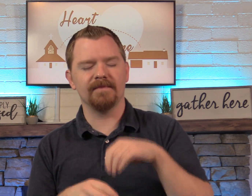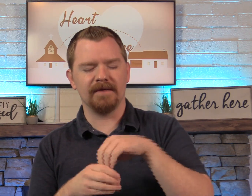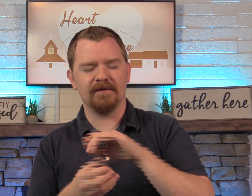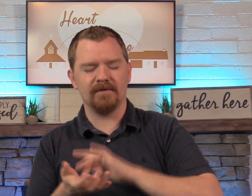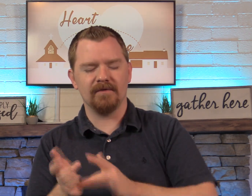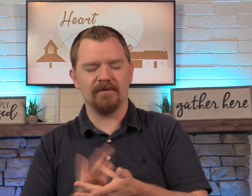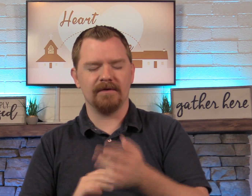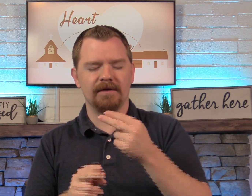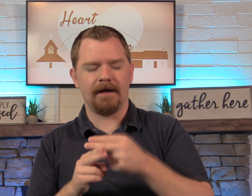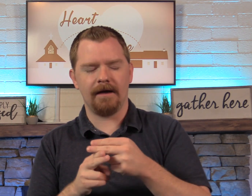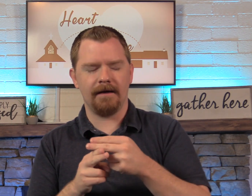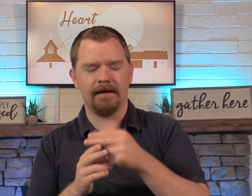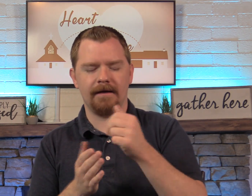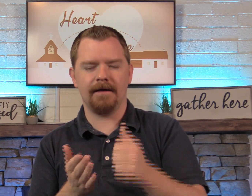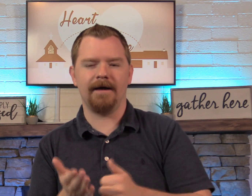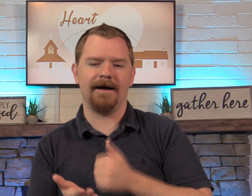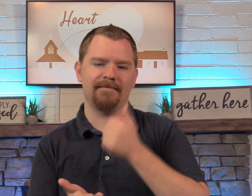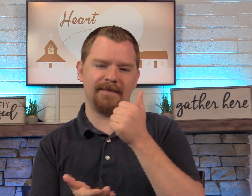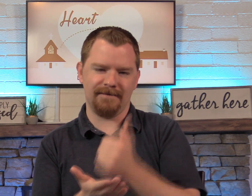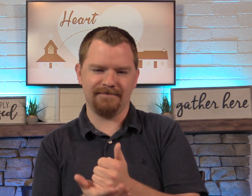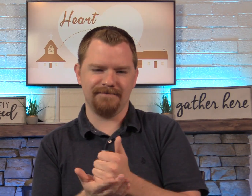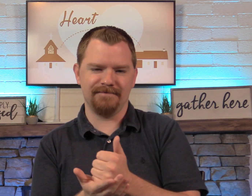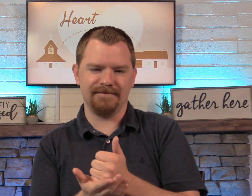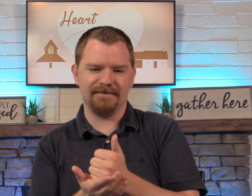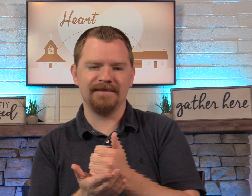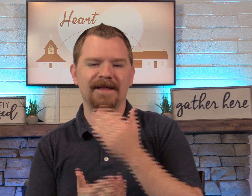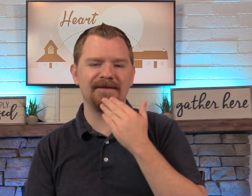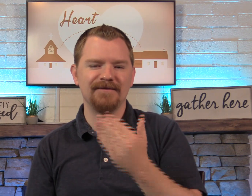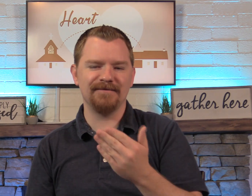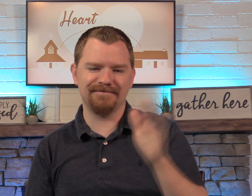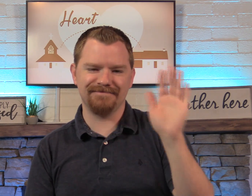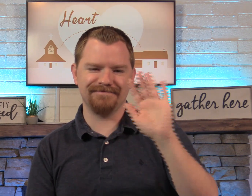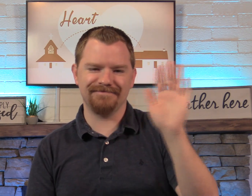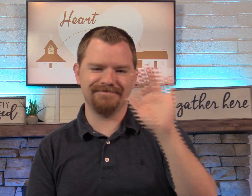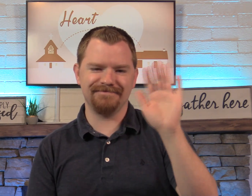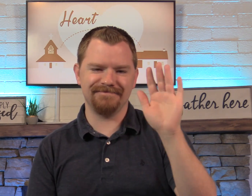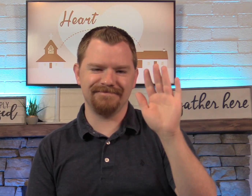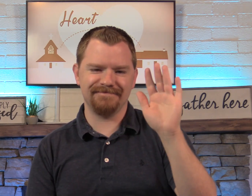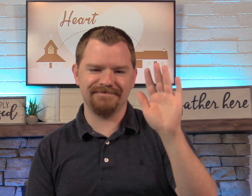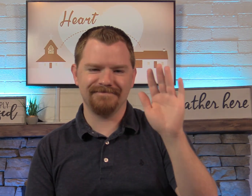more in you. In the name of Jesus, amen. Bye.